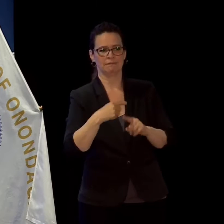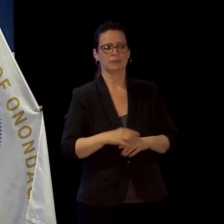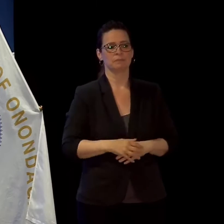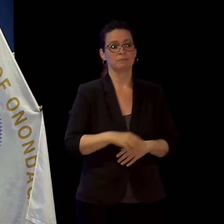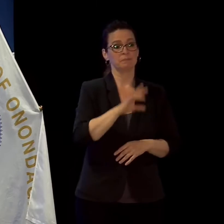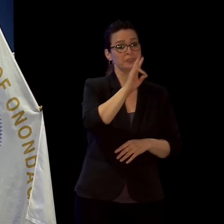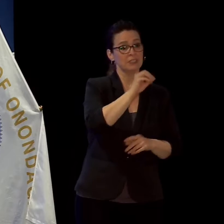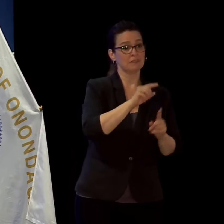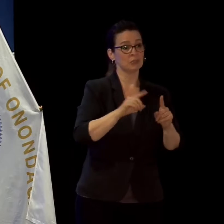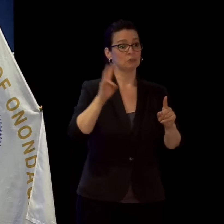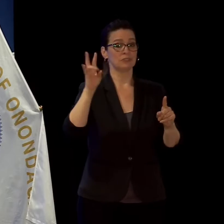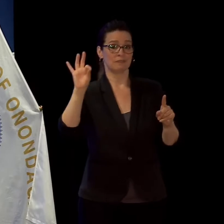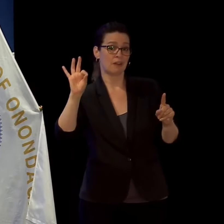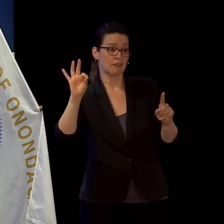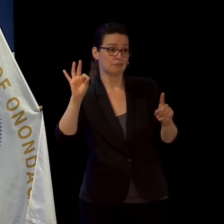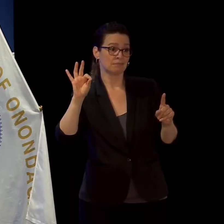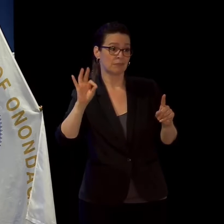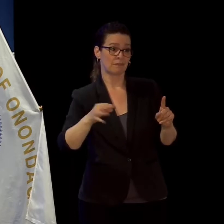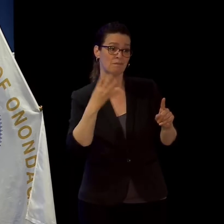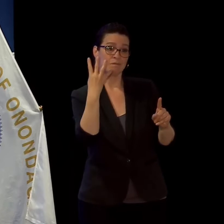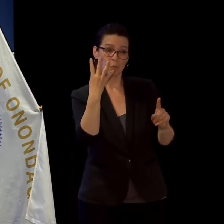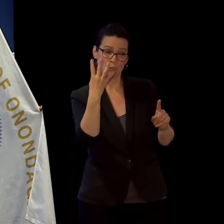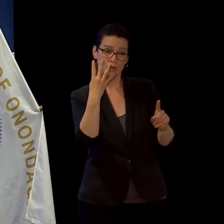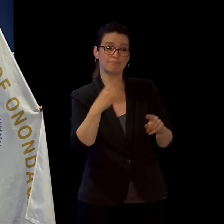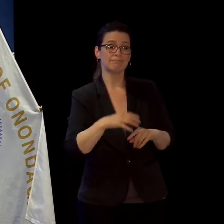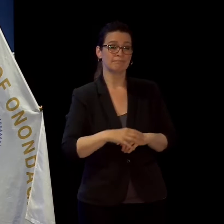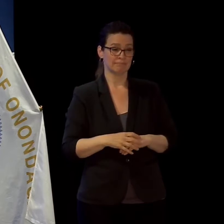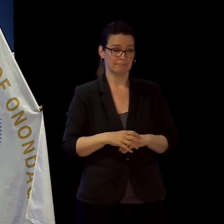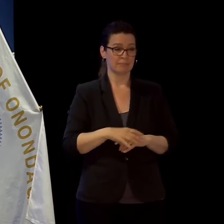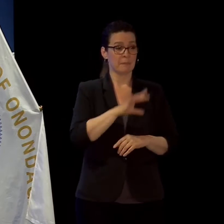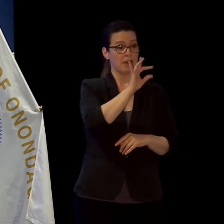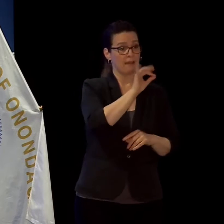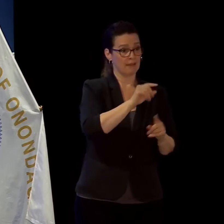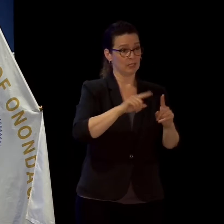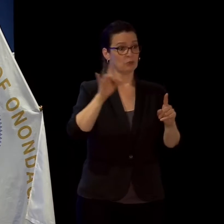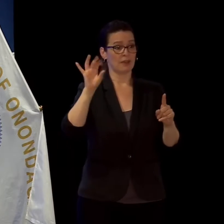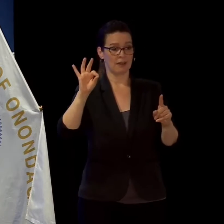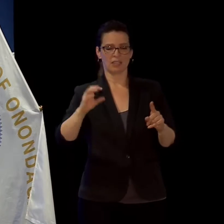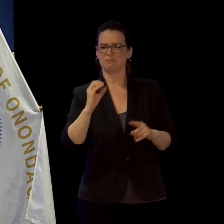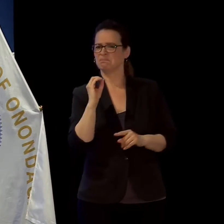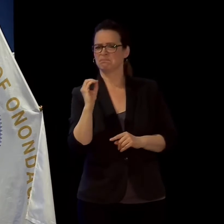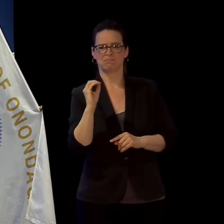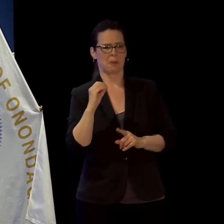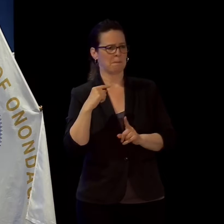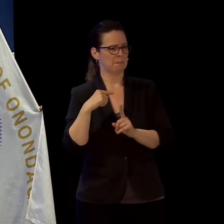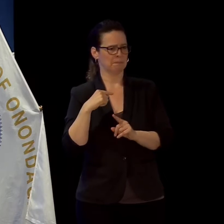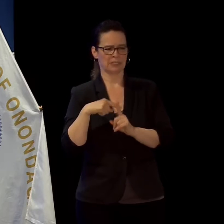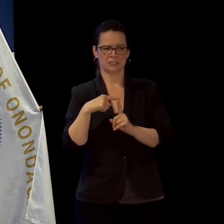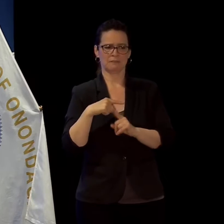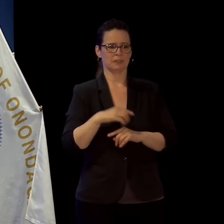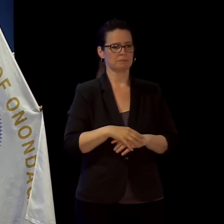to 79, 4 cases, 80 to 89, 0, 90 plus 1.